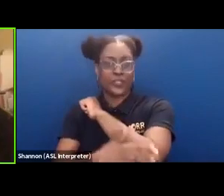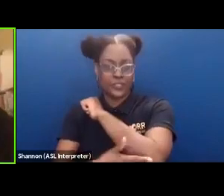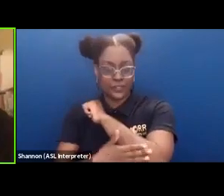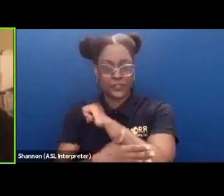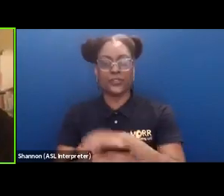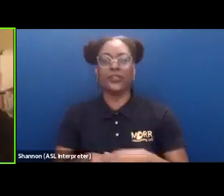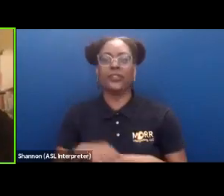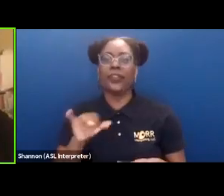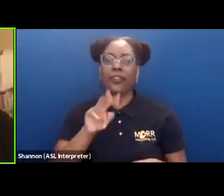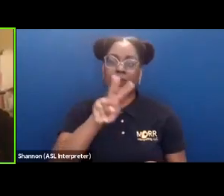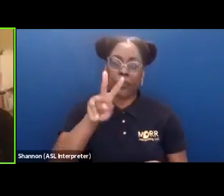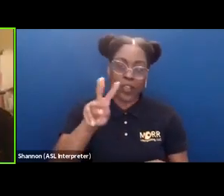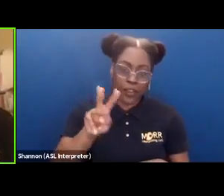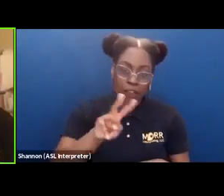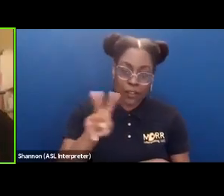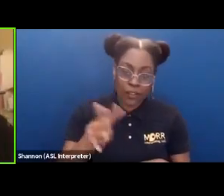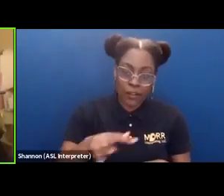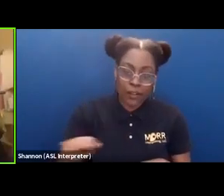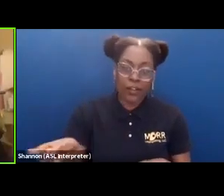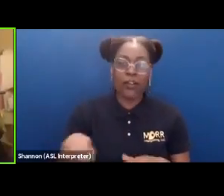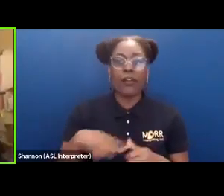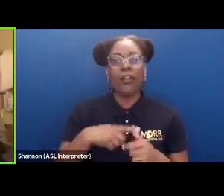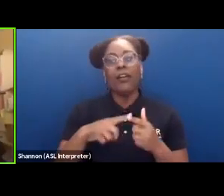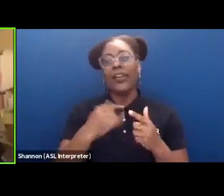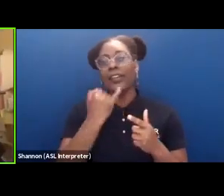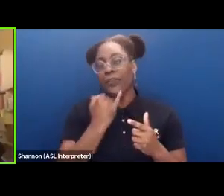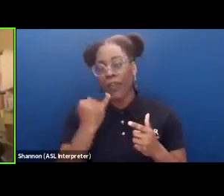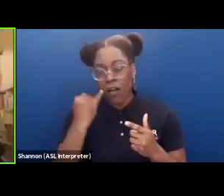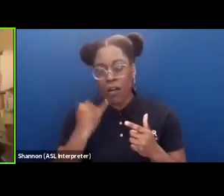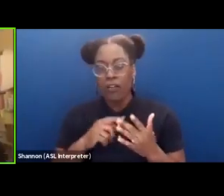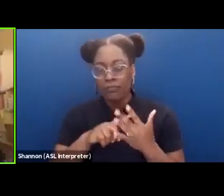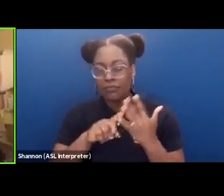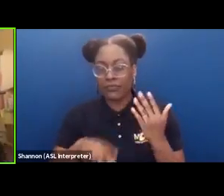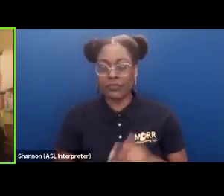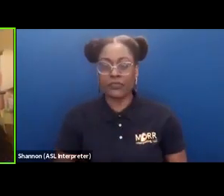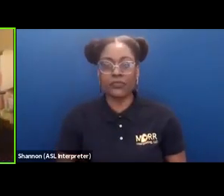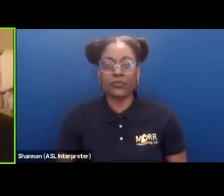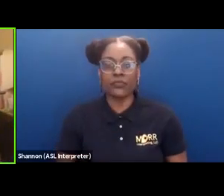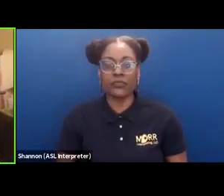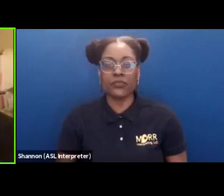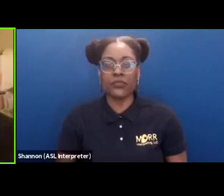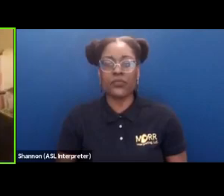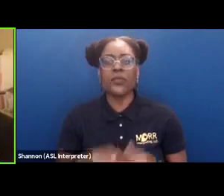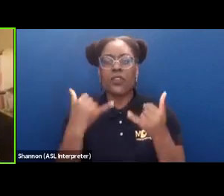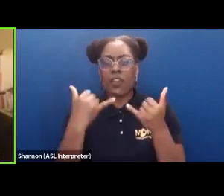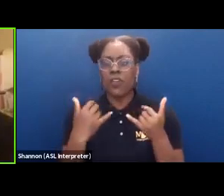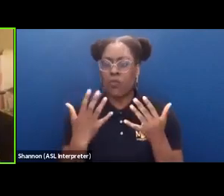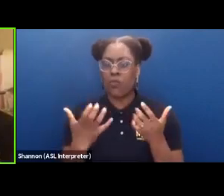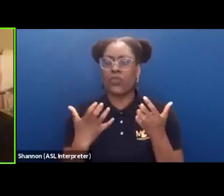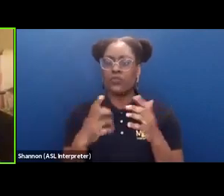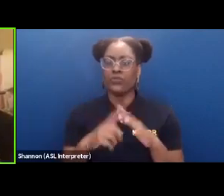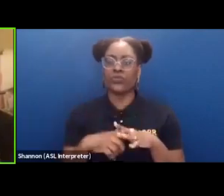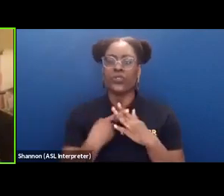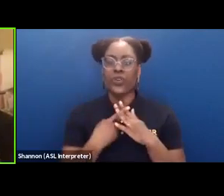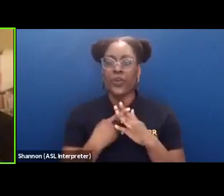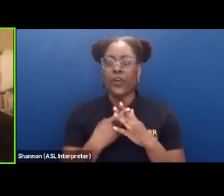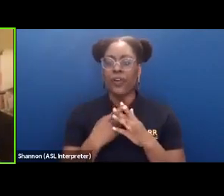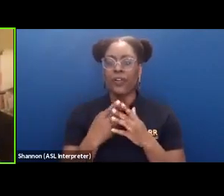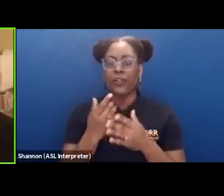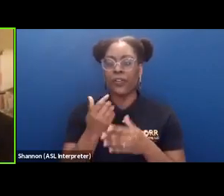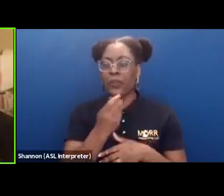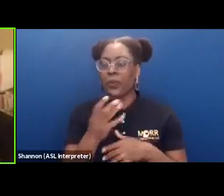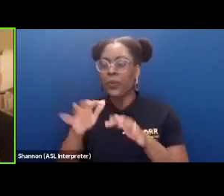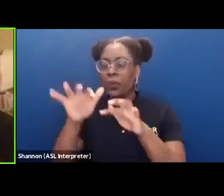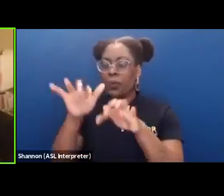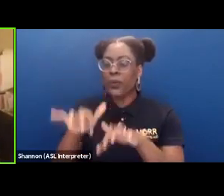Iran. We'll answer, well, I'll pose a couple questions that have been dropped in the chat throughout this. What